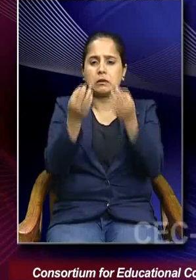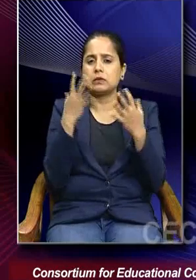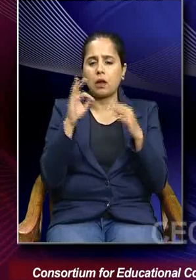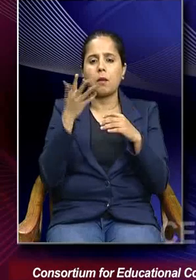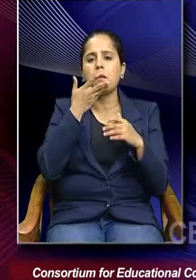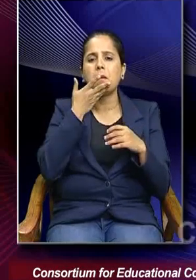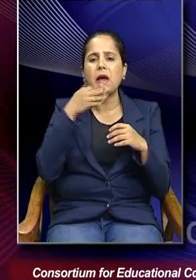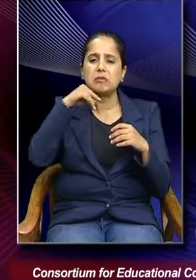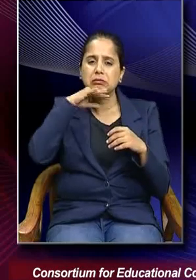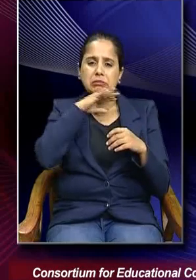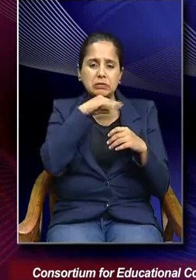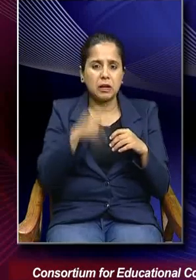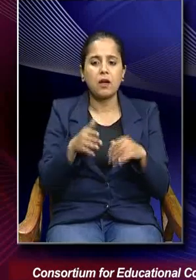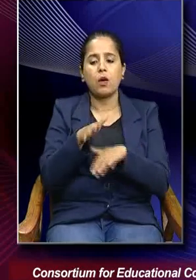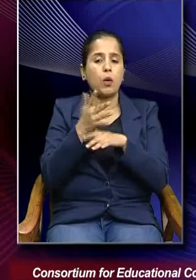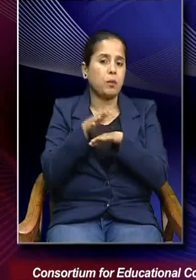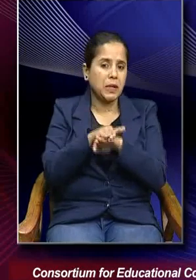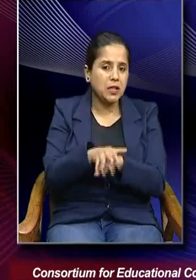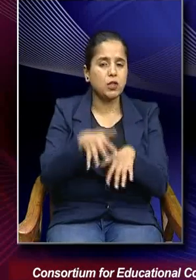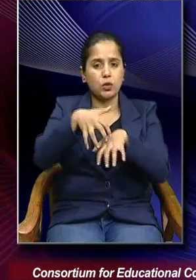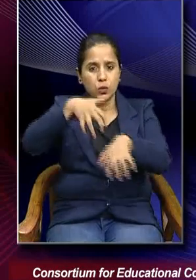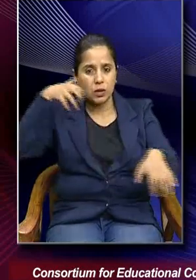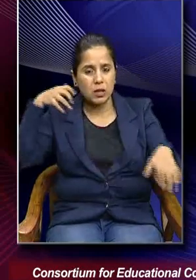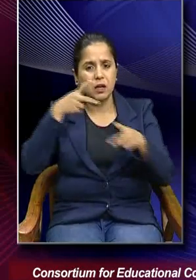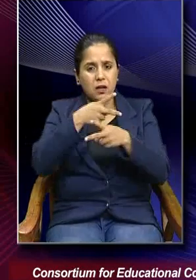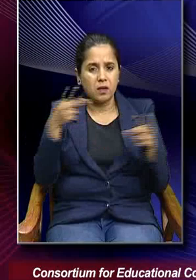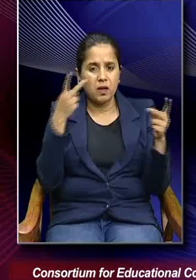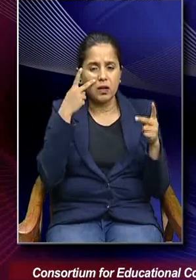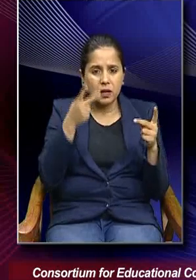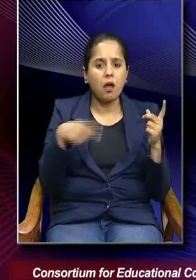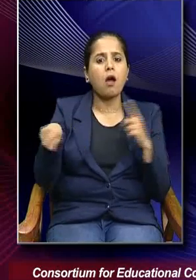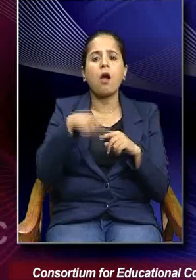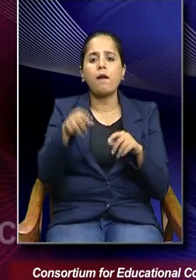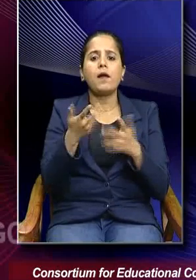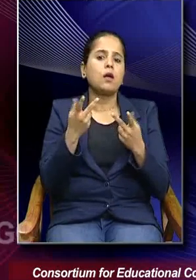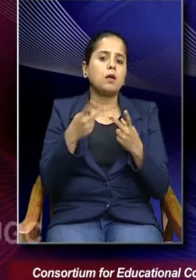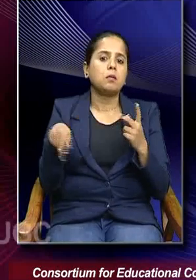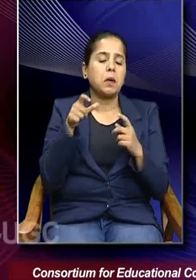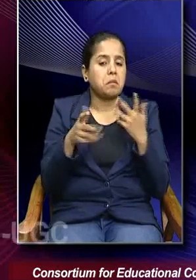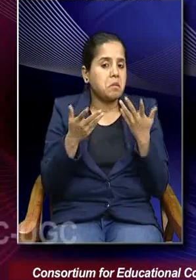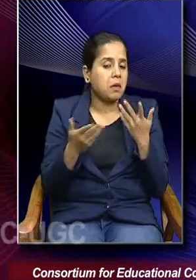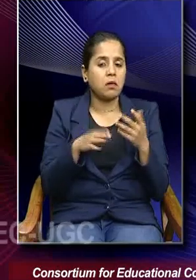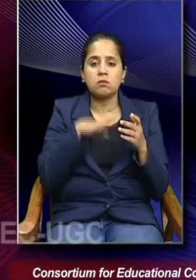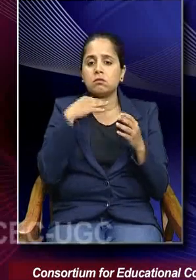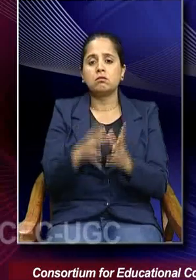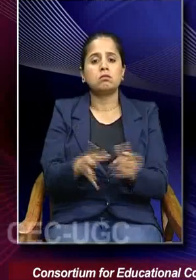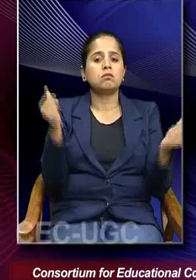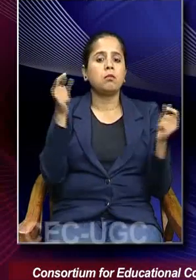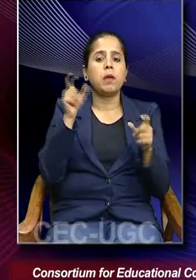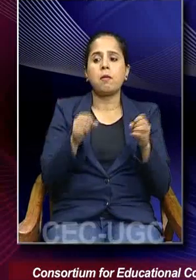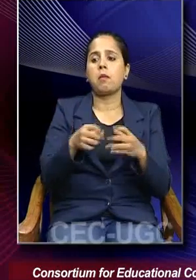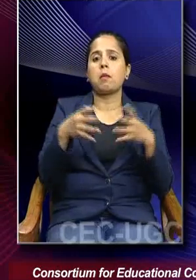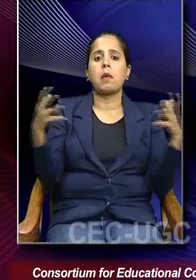The fisheries, the live animal species are all at the danger of threat because of